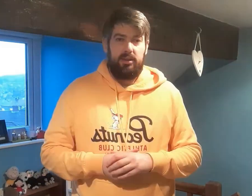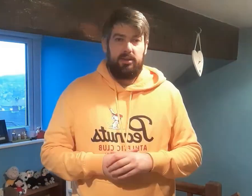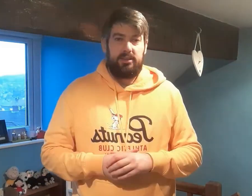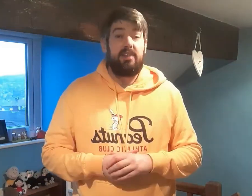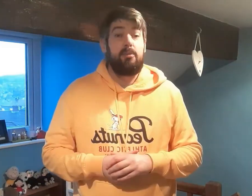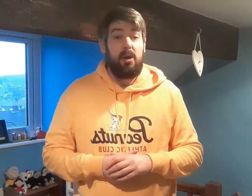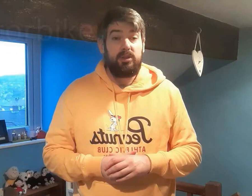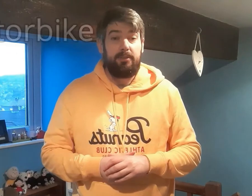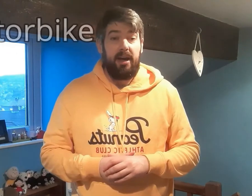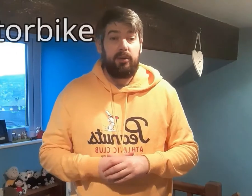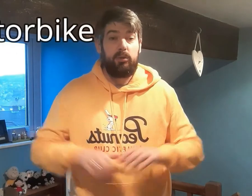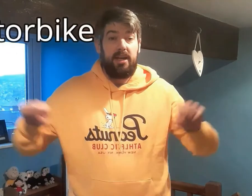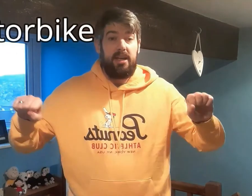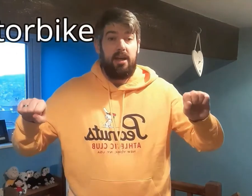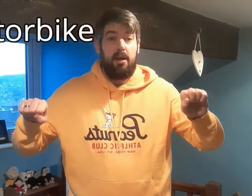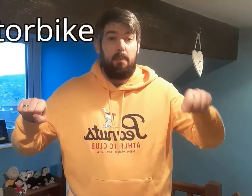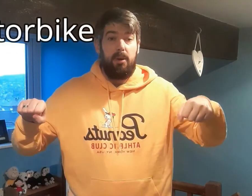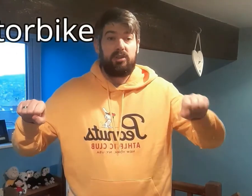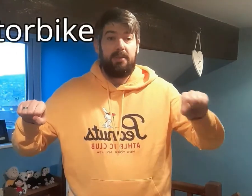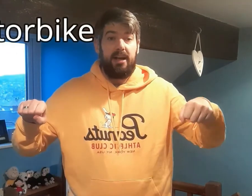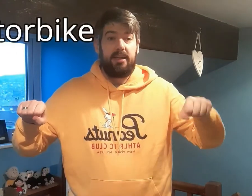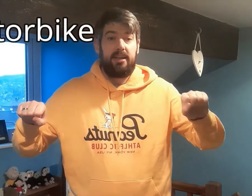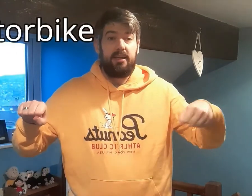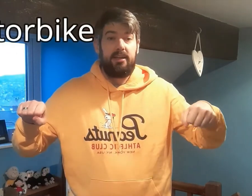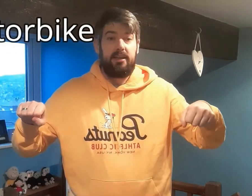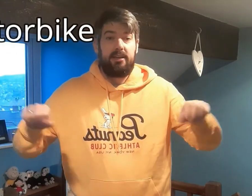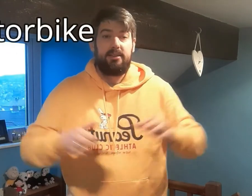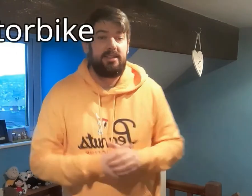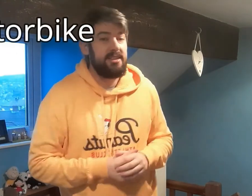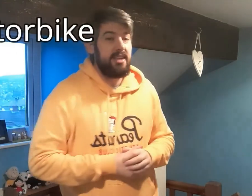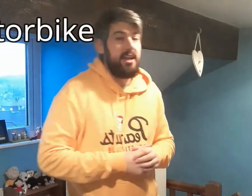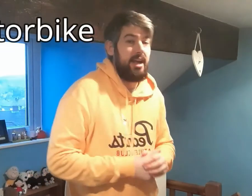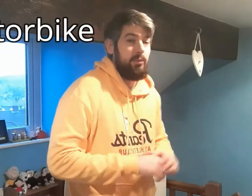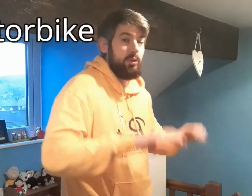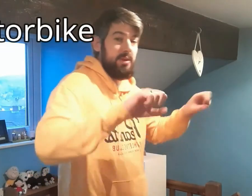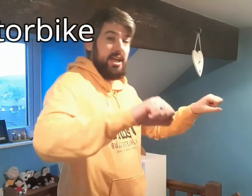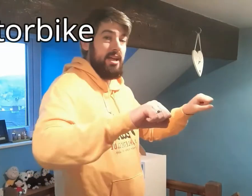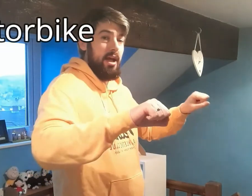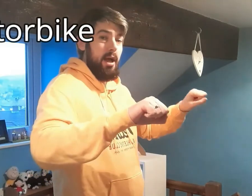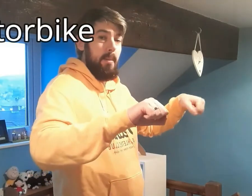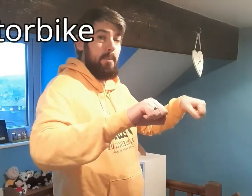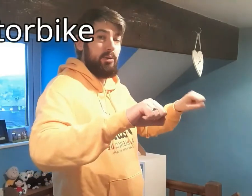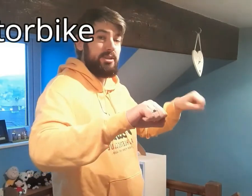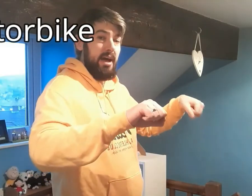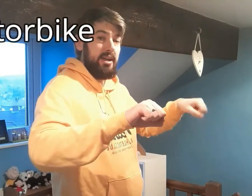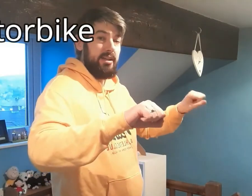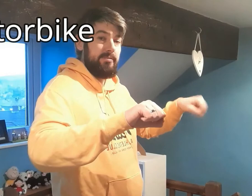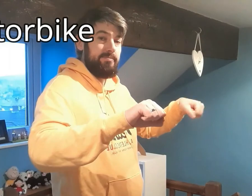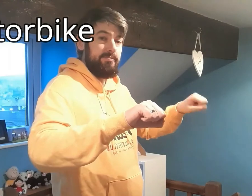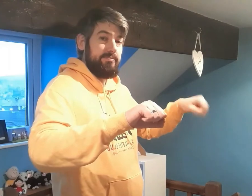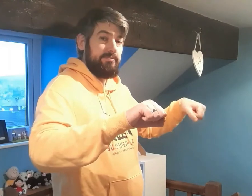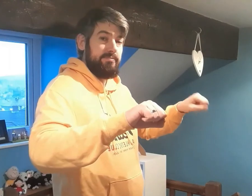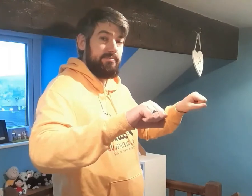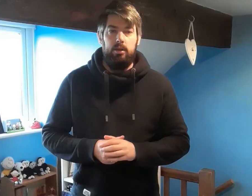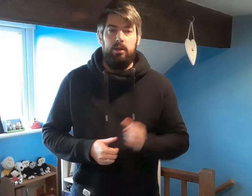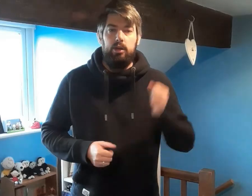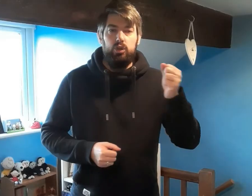The sign for motorbike would be motorbike. So that sign again would be motorbike.